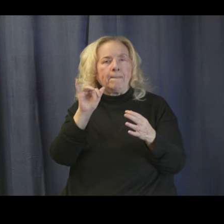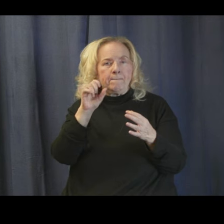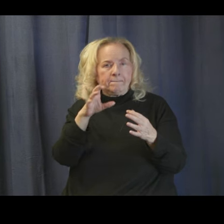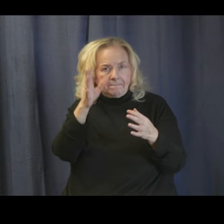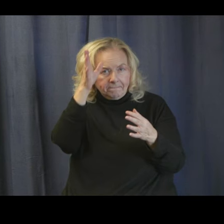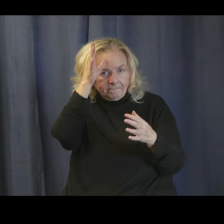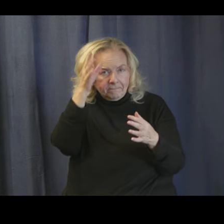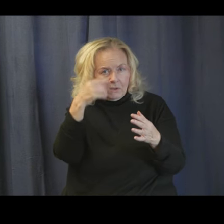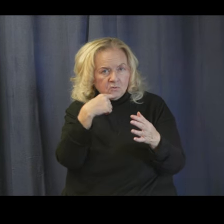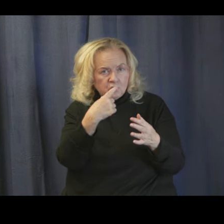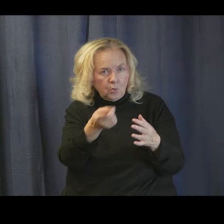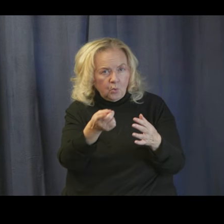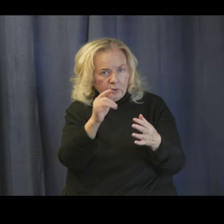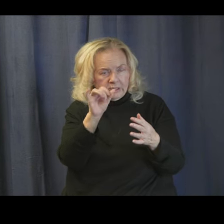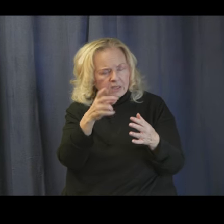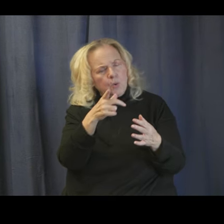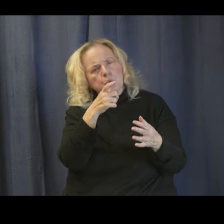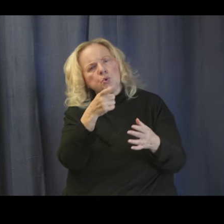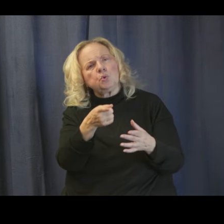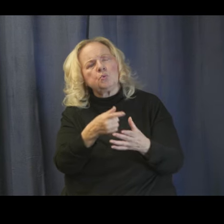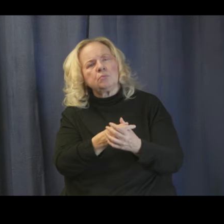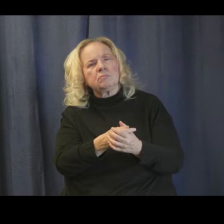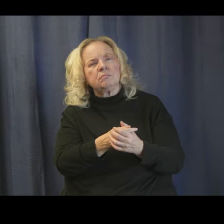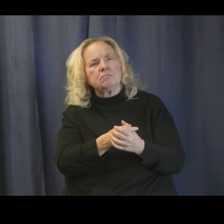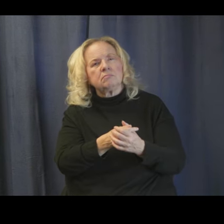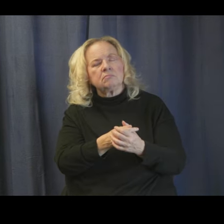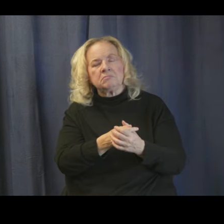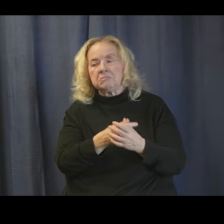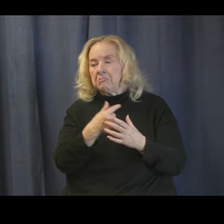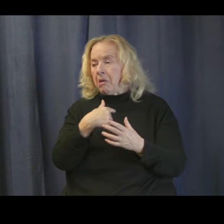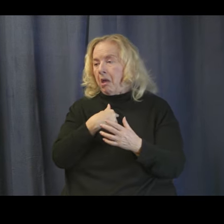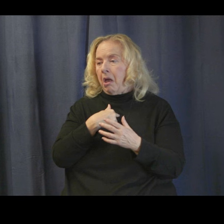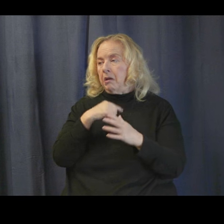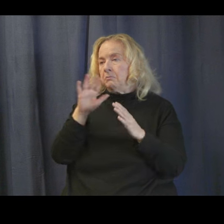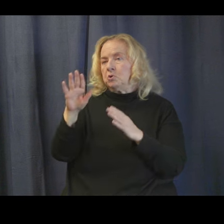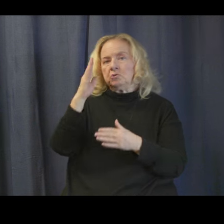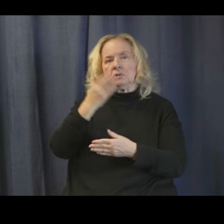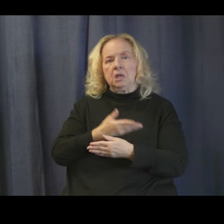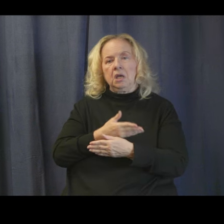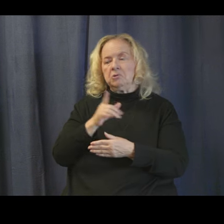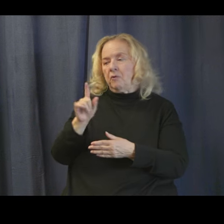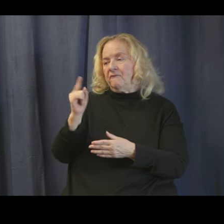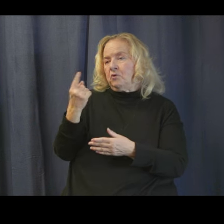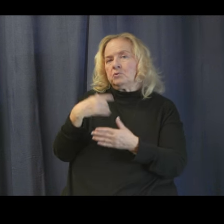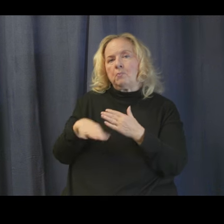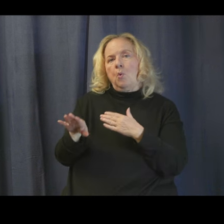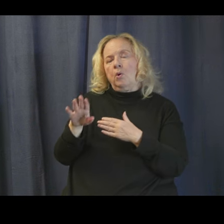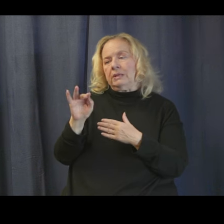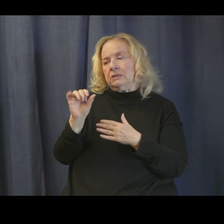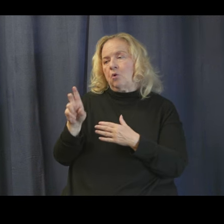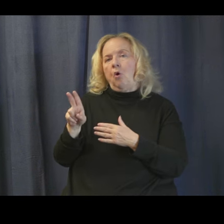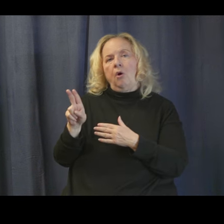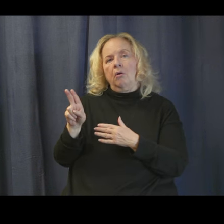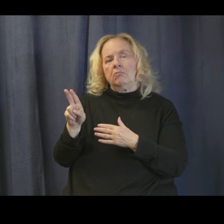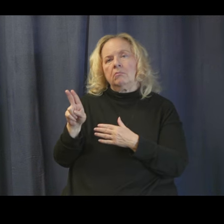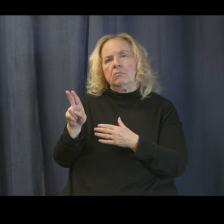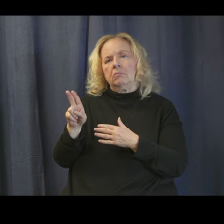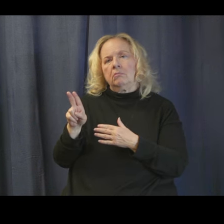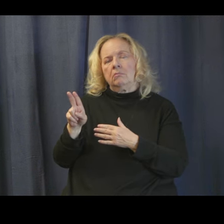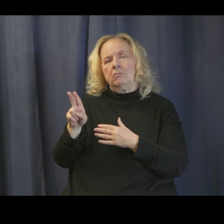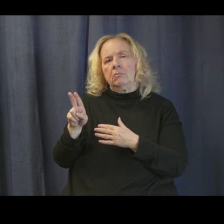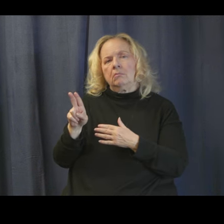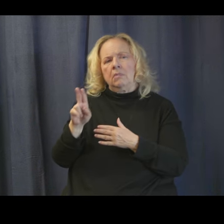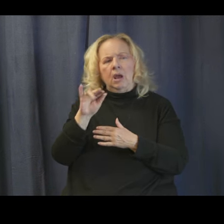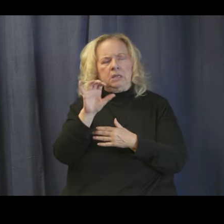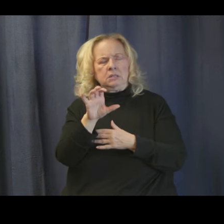Isaac, his father, said to Esau, who are you? And he says, I am your son, your firstborn Esau.